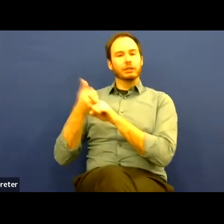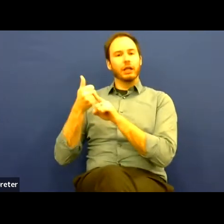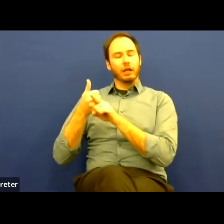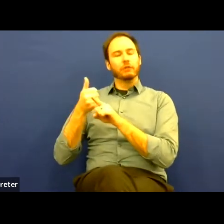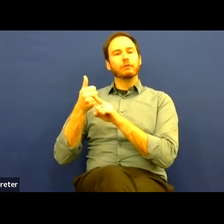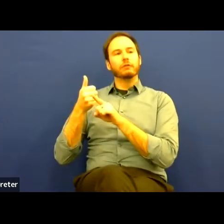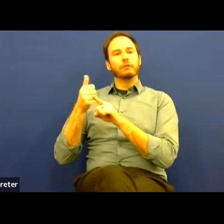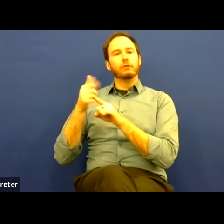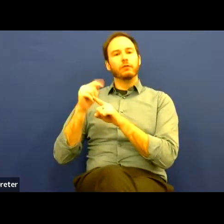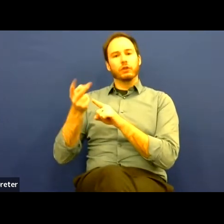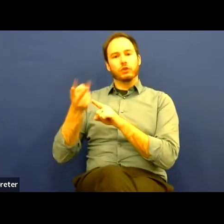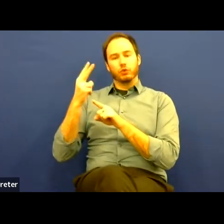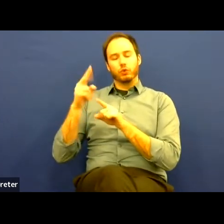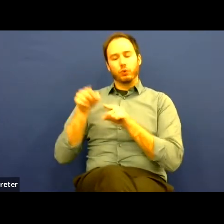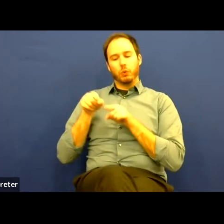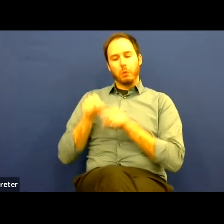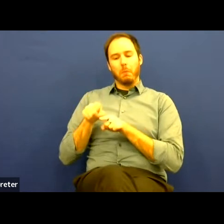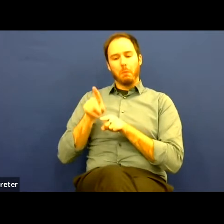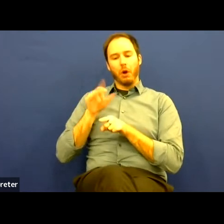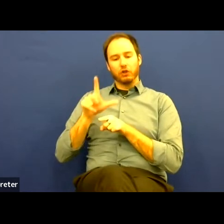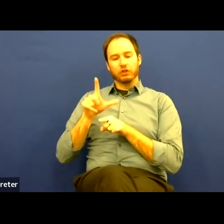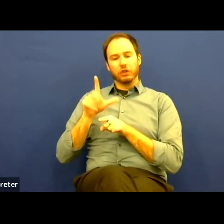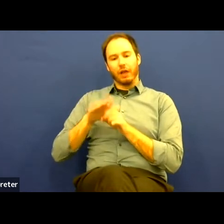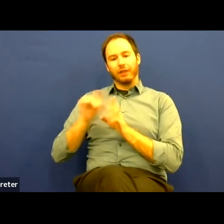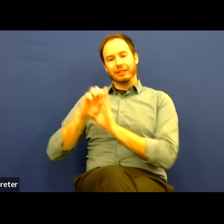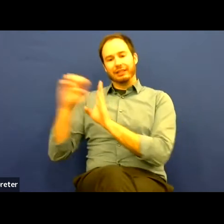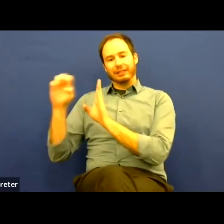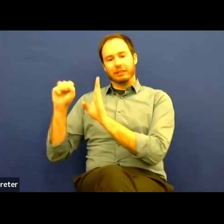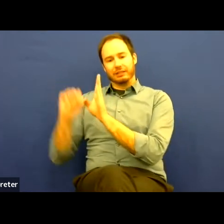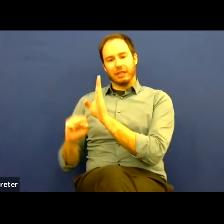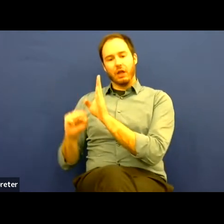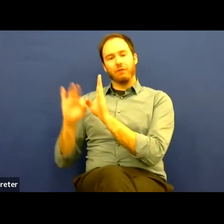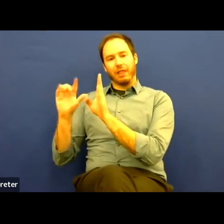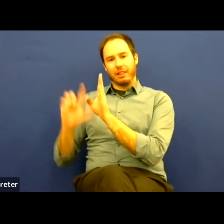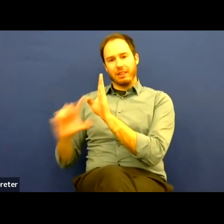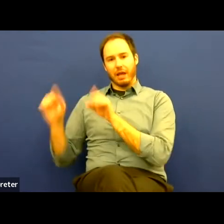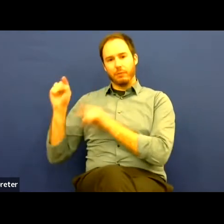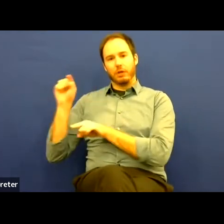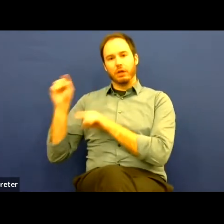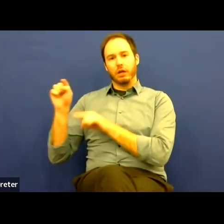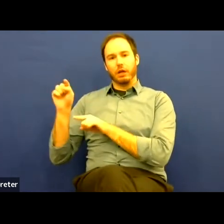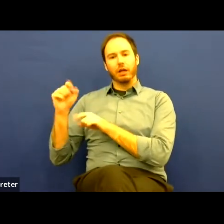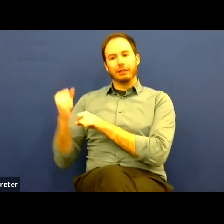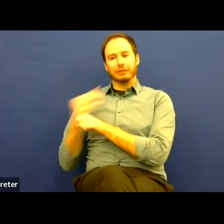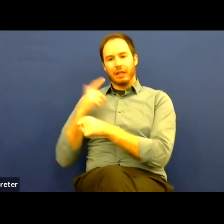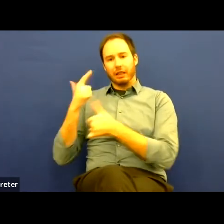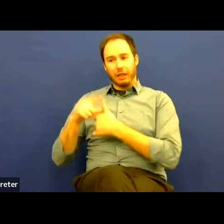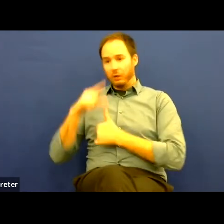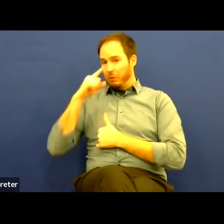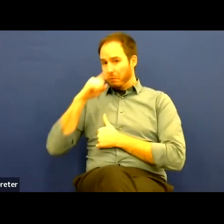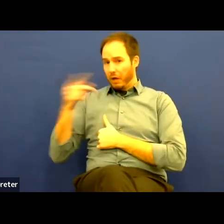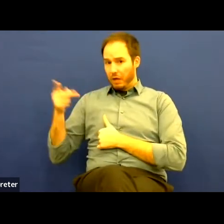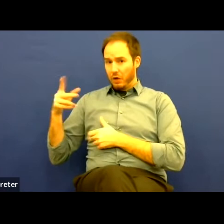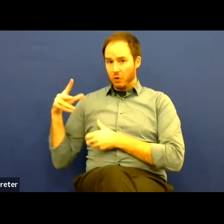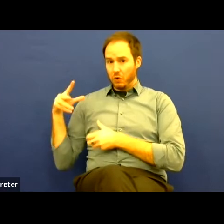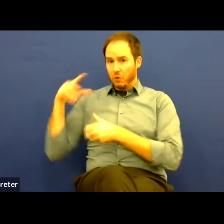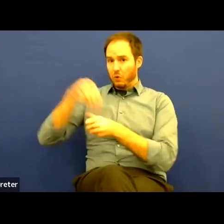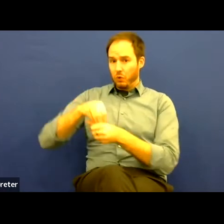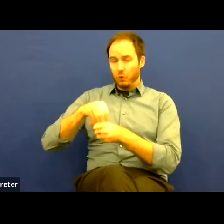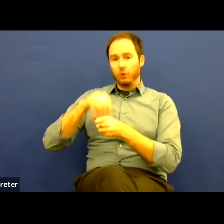the two parcels that are situated to the east and to the south of the library, asking if they could also be included in